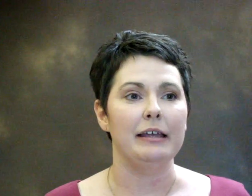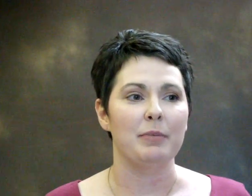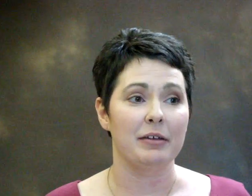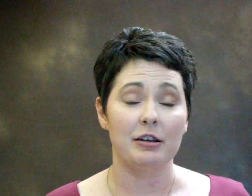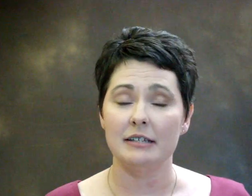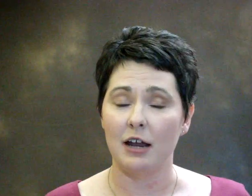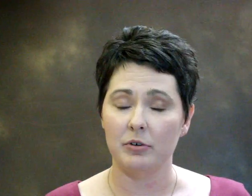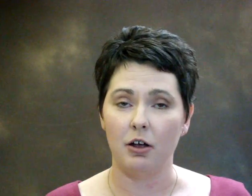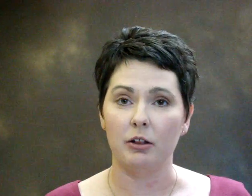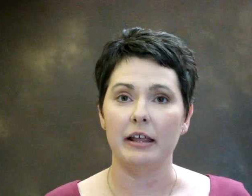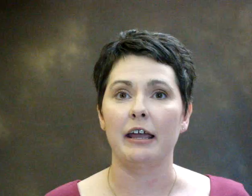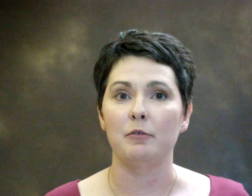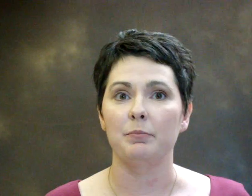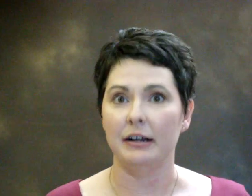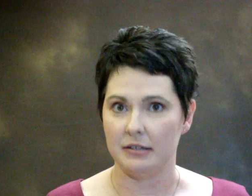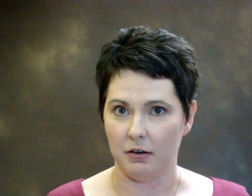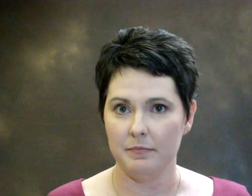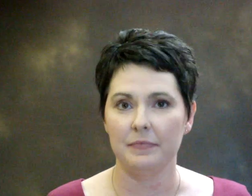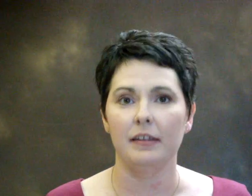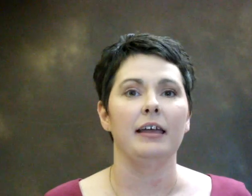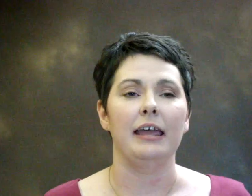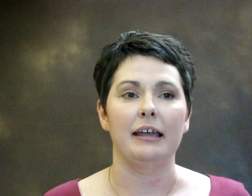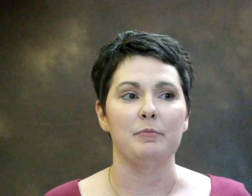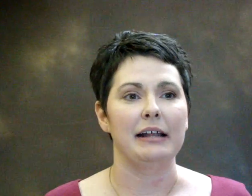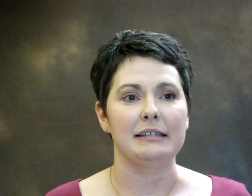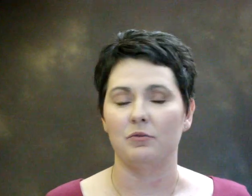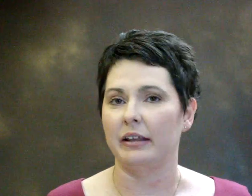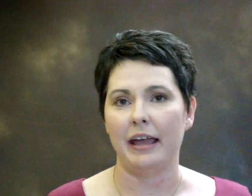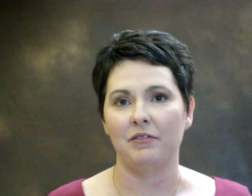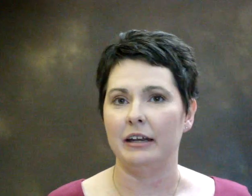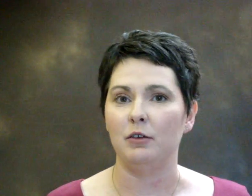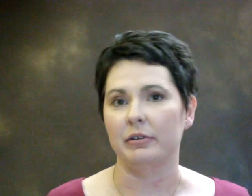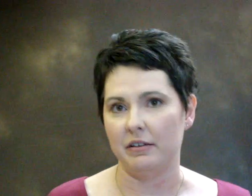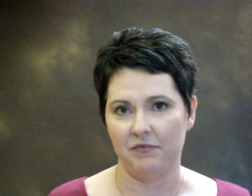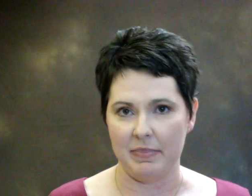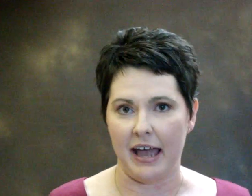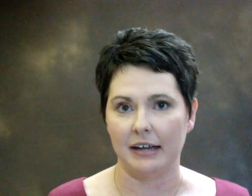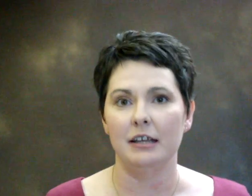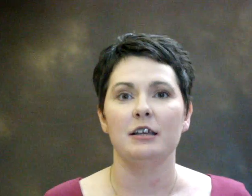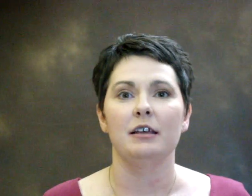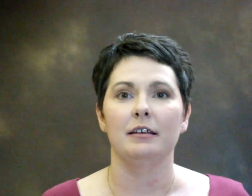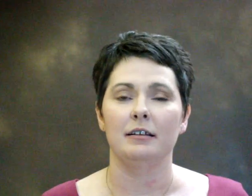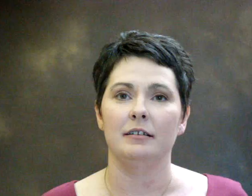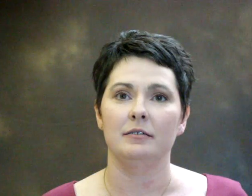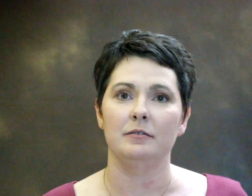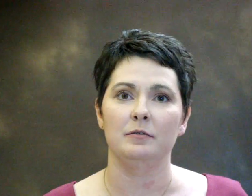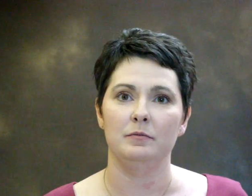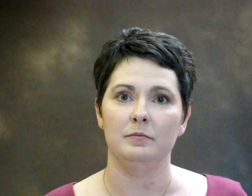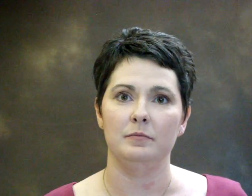put me on Tegretol and prednisone, Okay. but I didn't really have any relief from that. When you had those triggered pain,